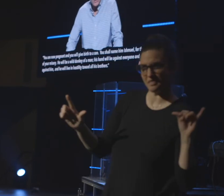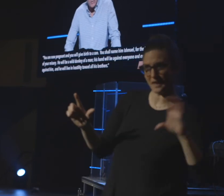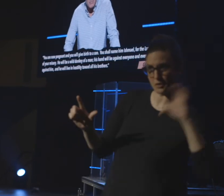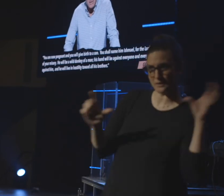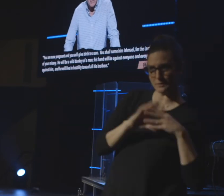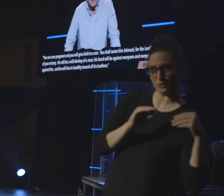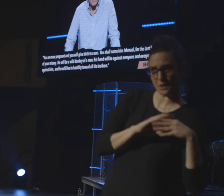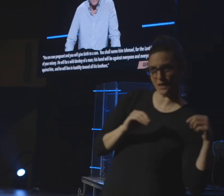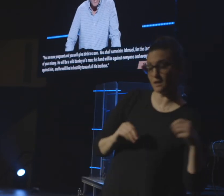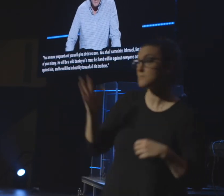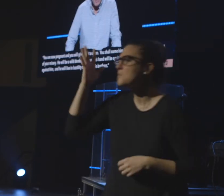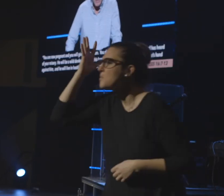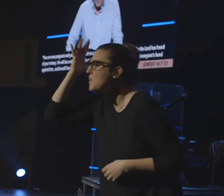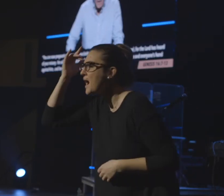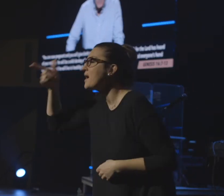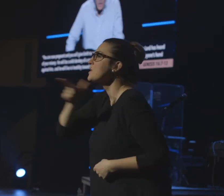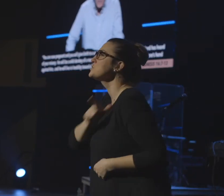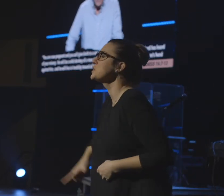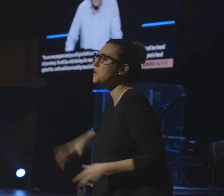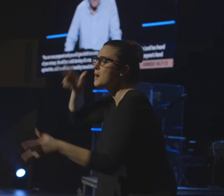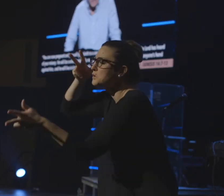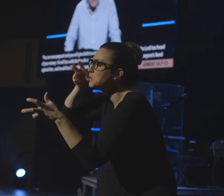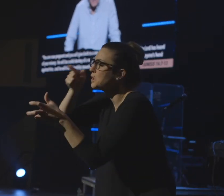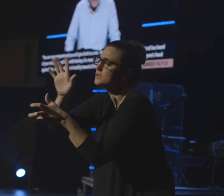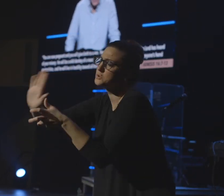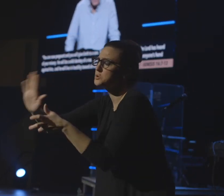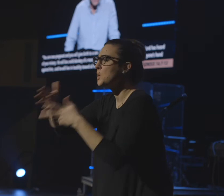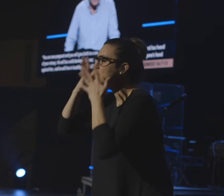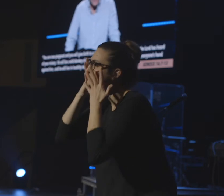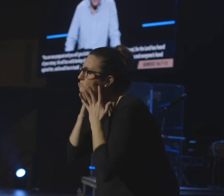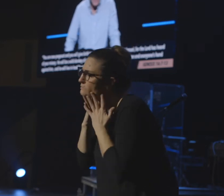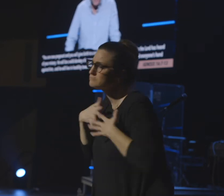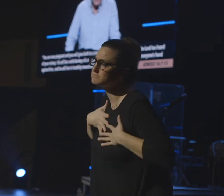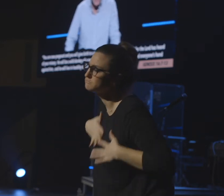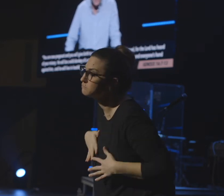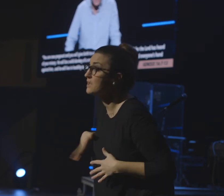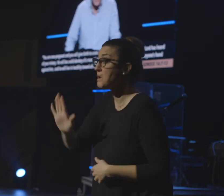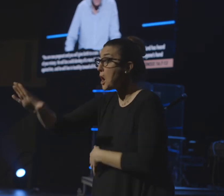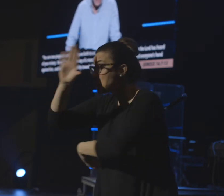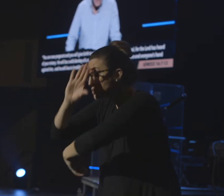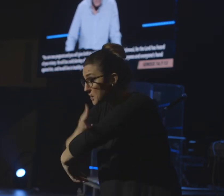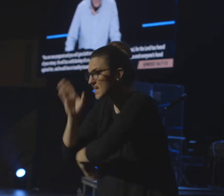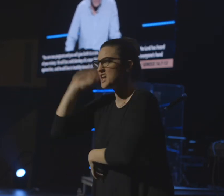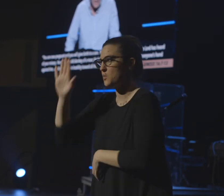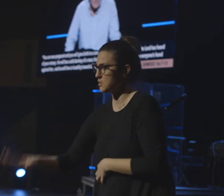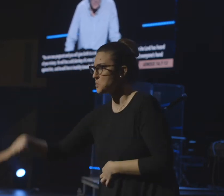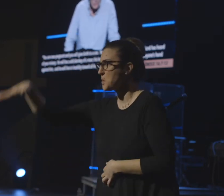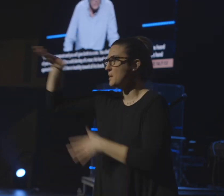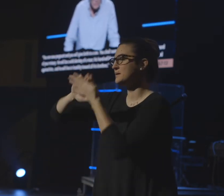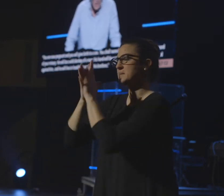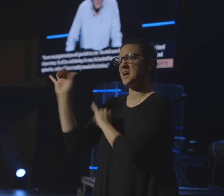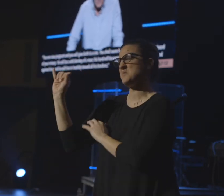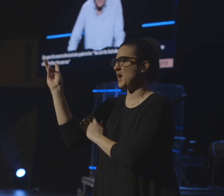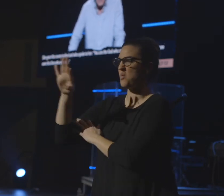heard your misery. He will be a wild donkey of a man. His hand will be against everyone and everyone's hand against him. He will live in hostility